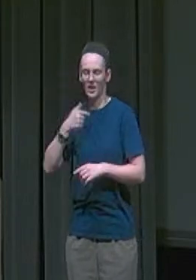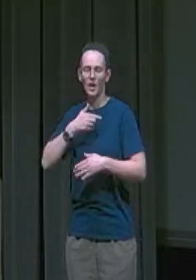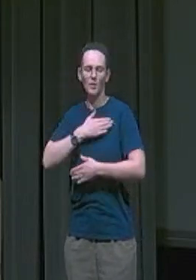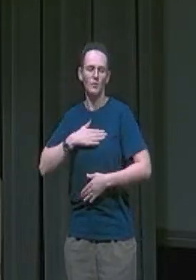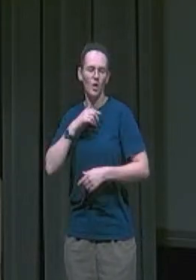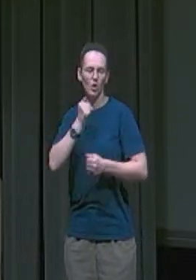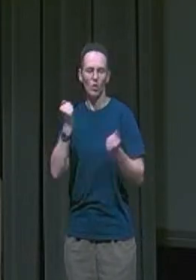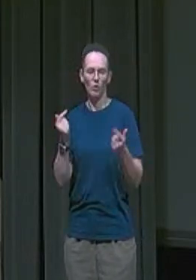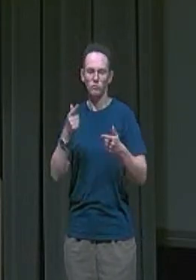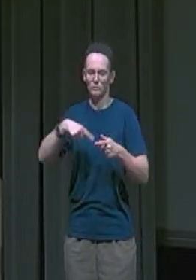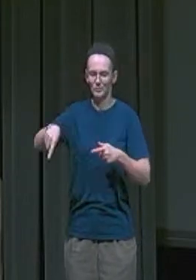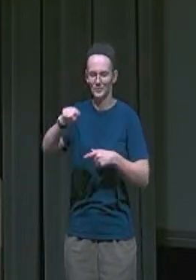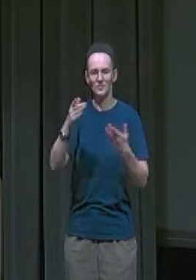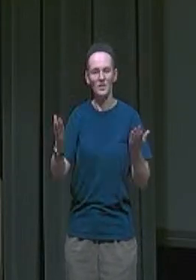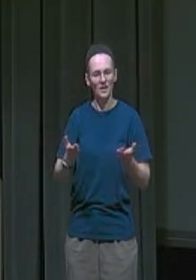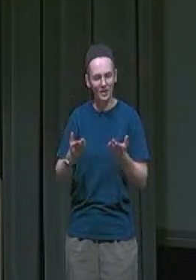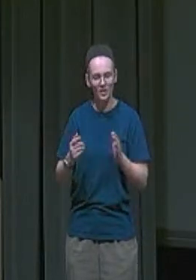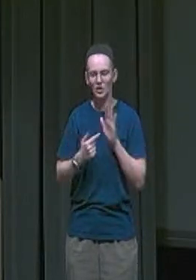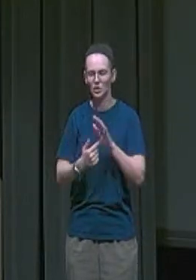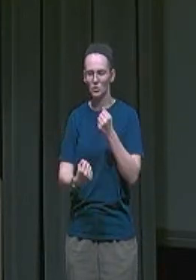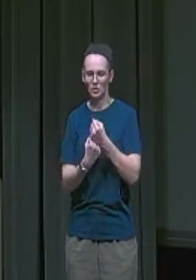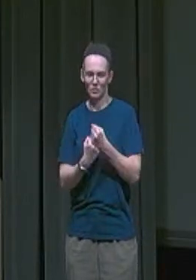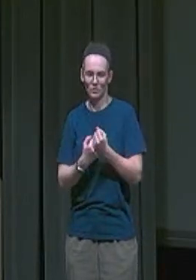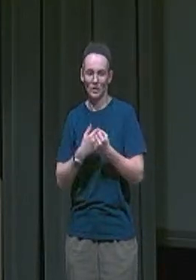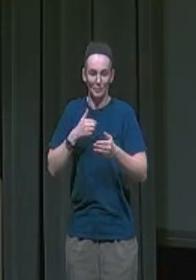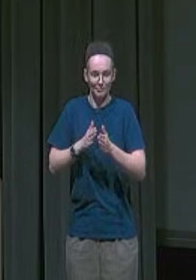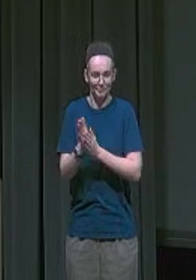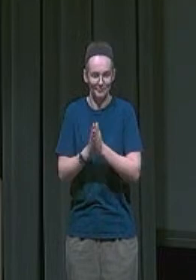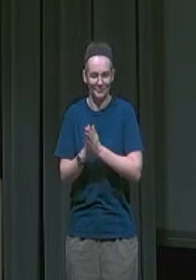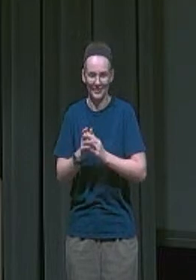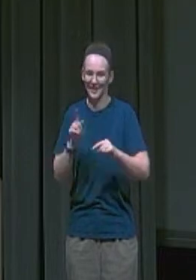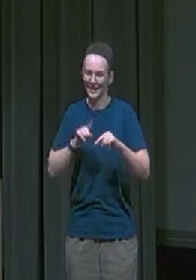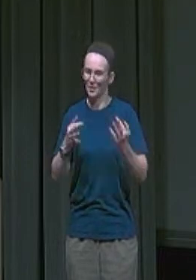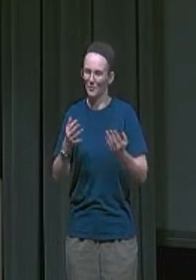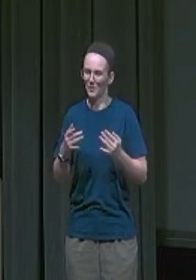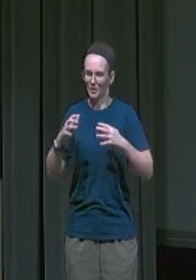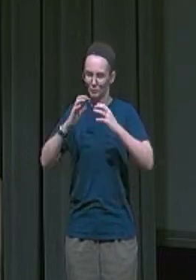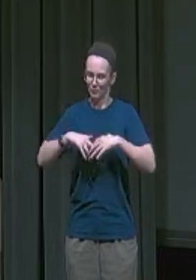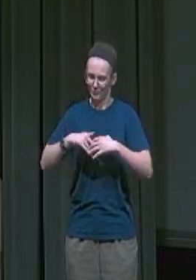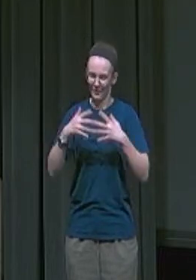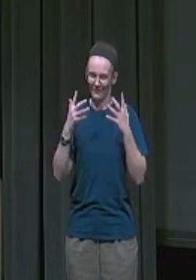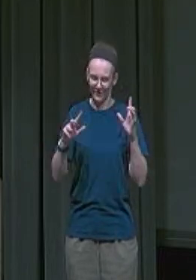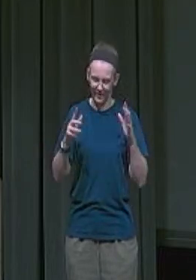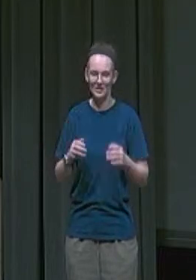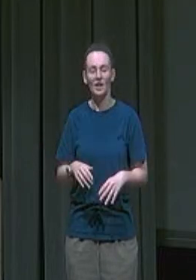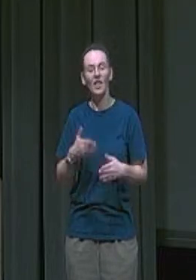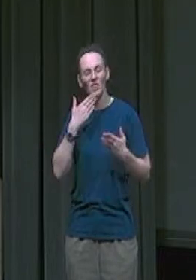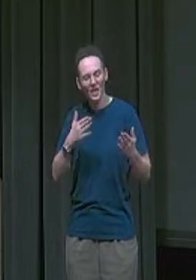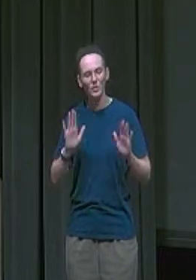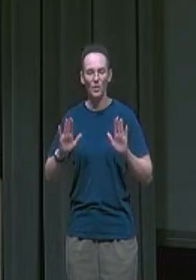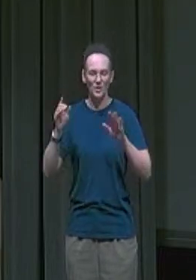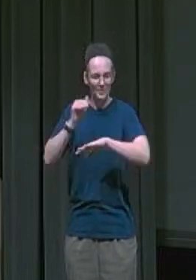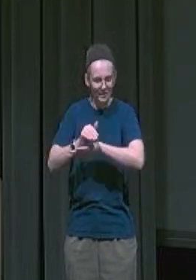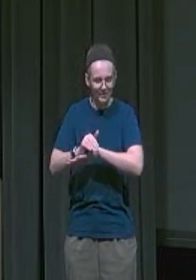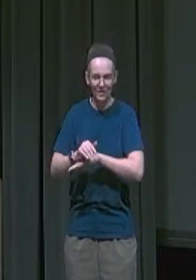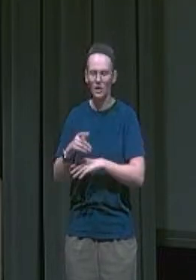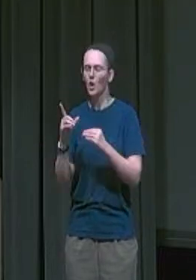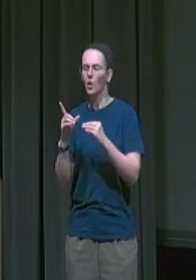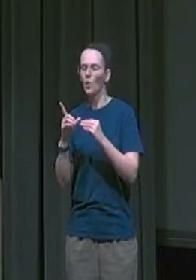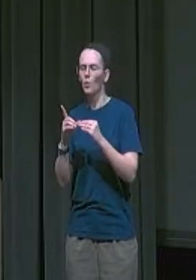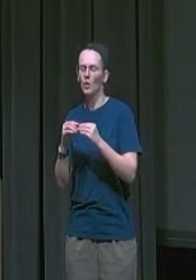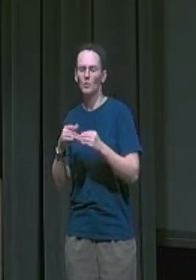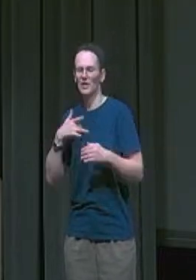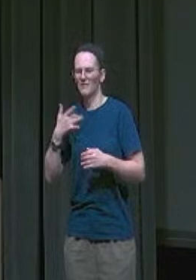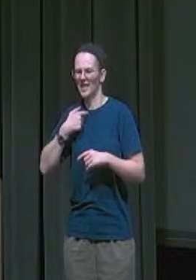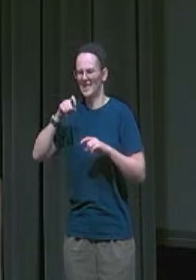all of you being here and showing that support. I can't wait for it to come down. So thank you, and have a great evening. I do have one other event to get